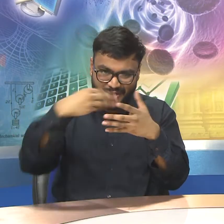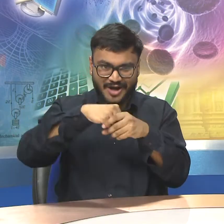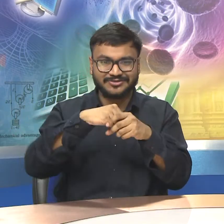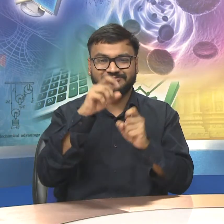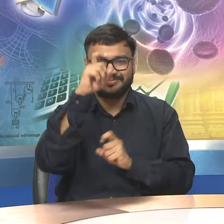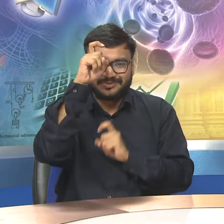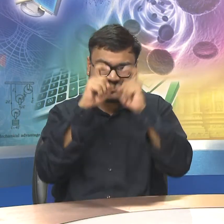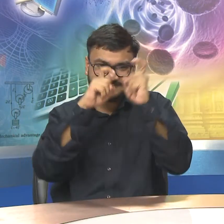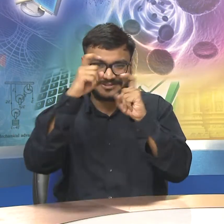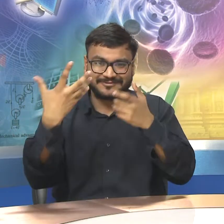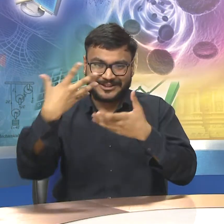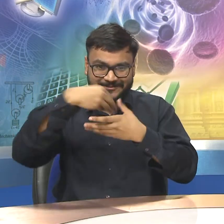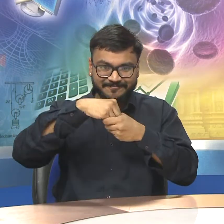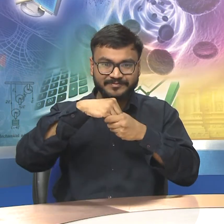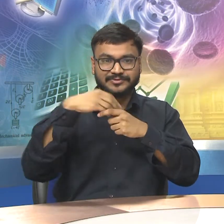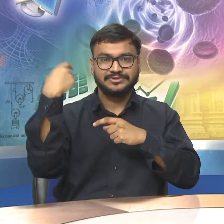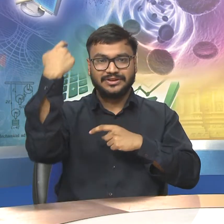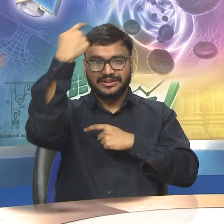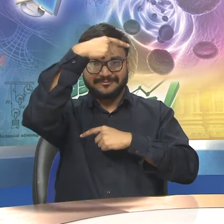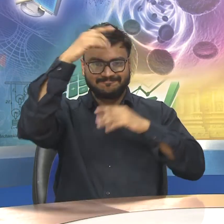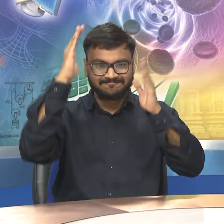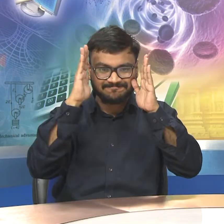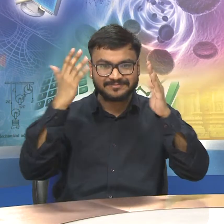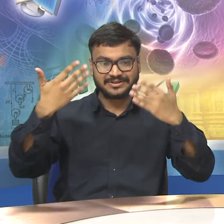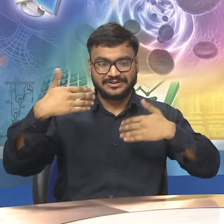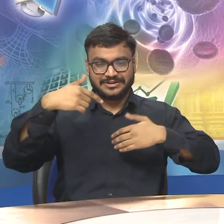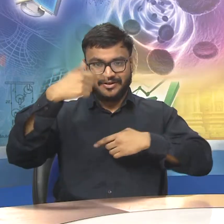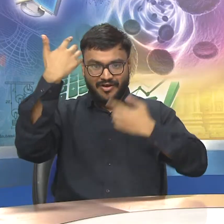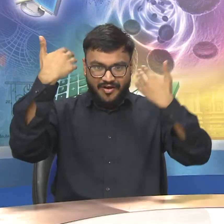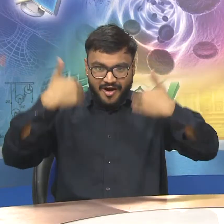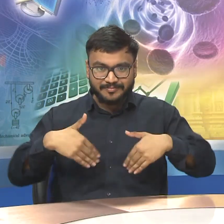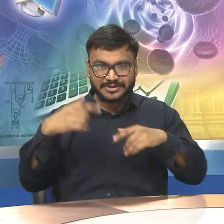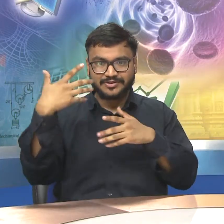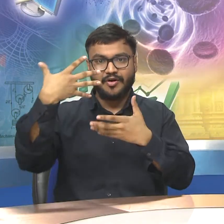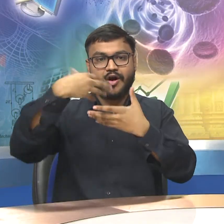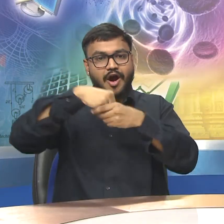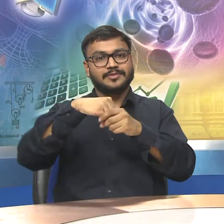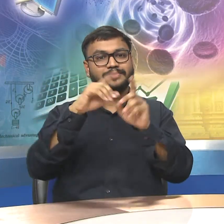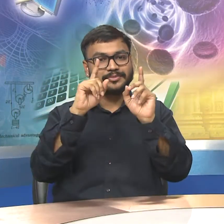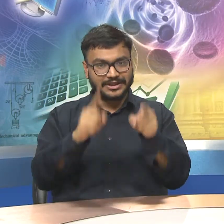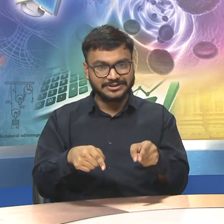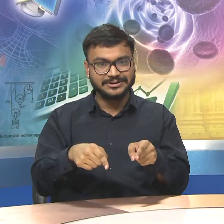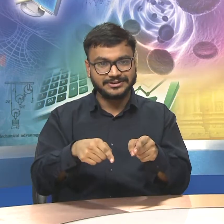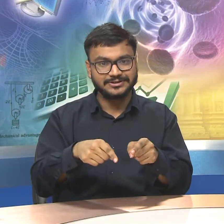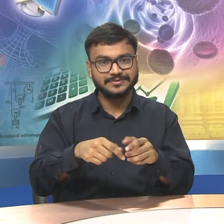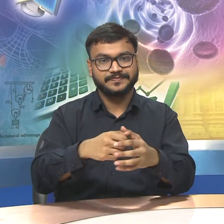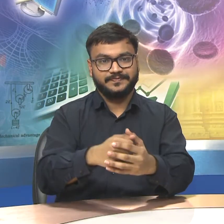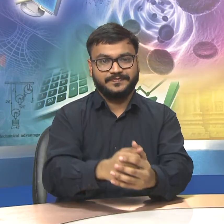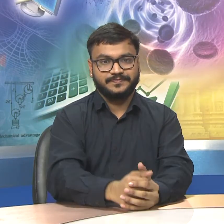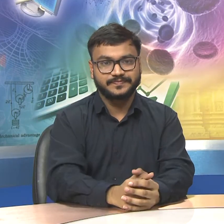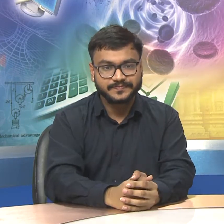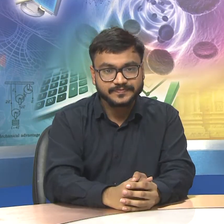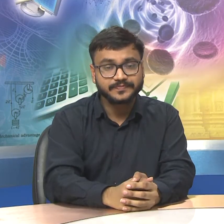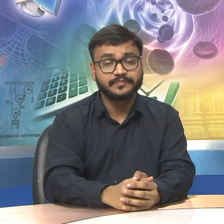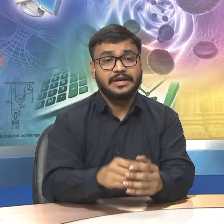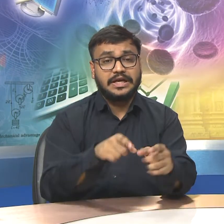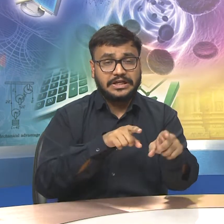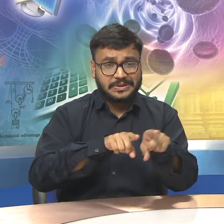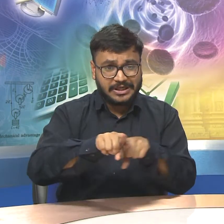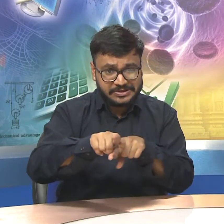You also need the face or the upper body so that the sign is complete.